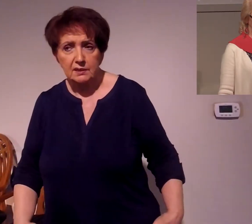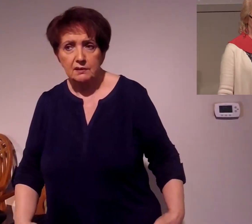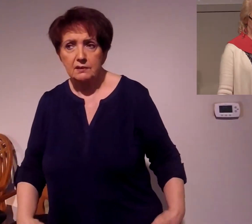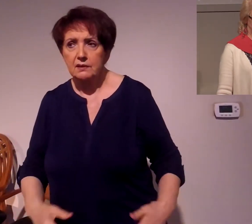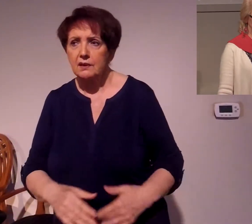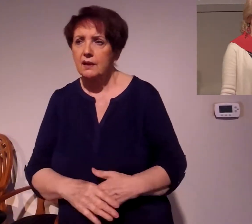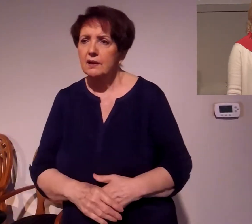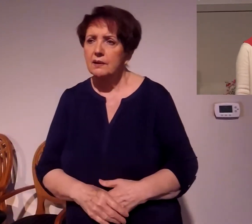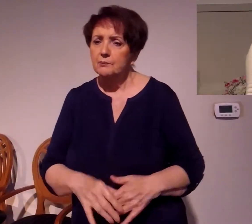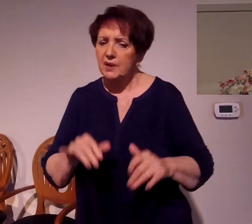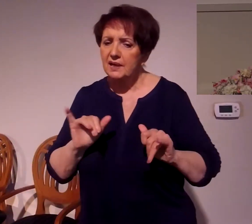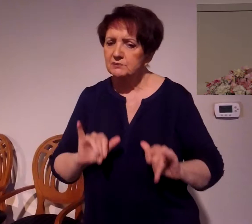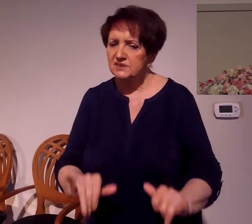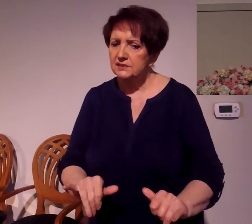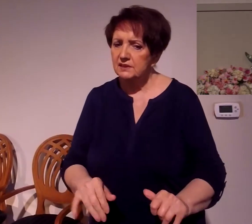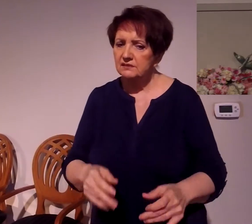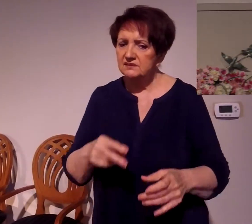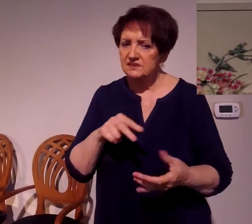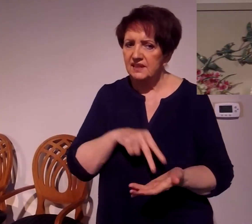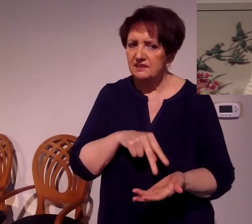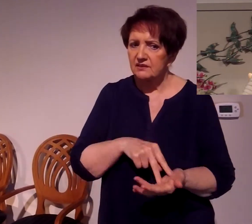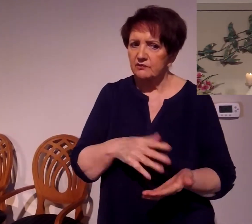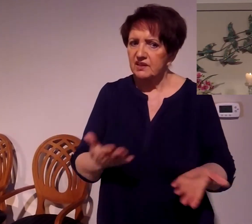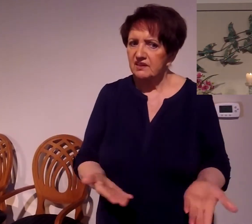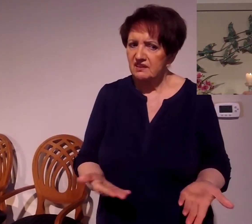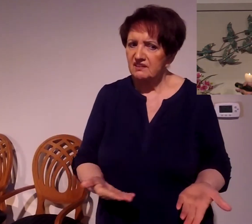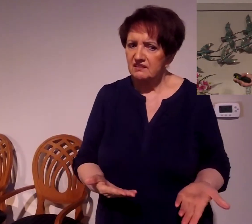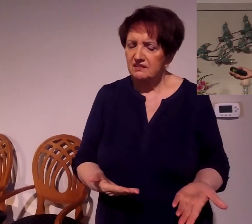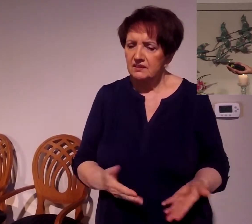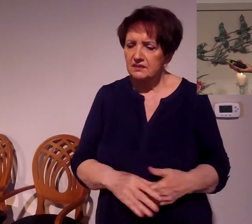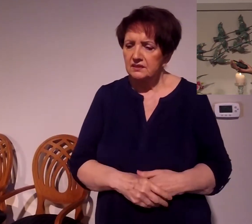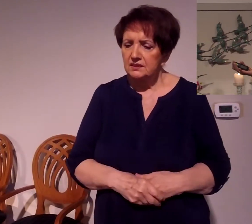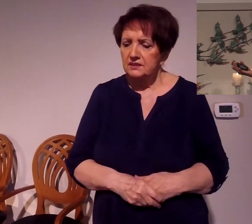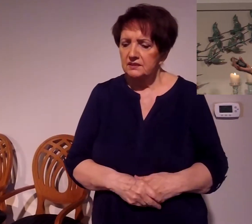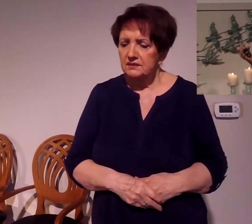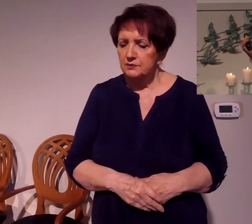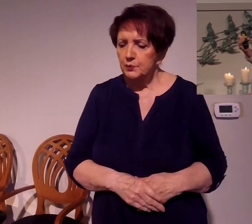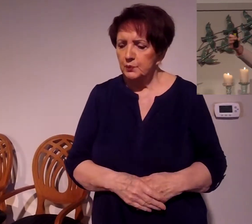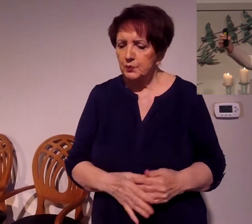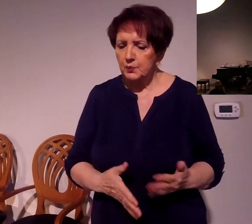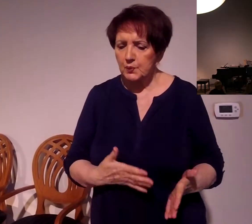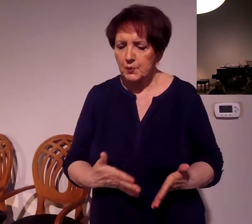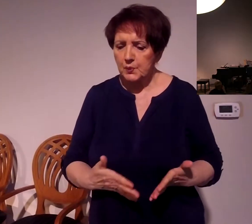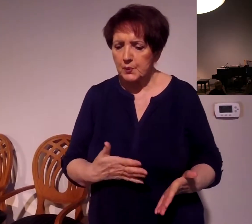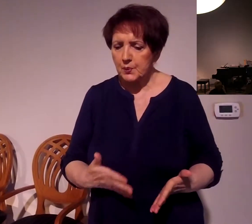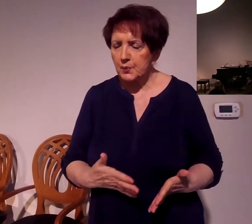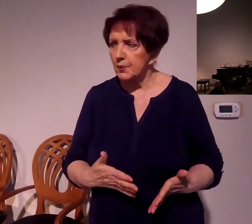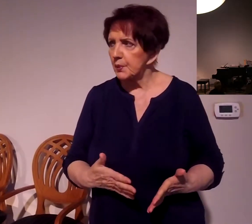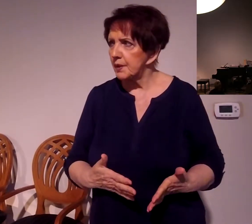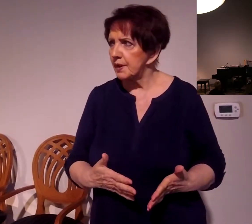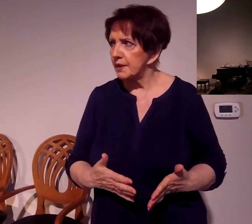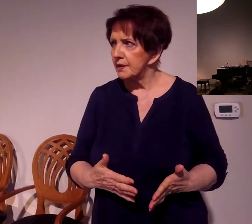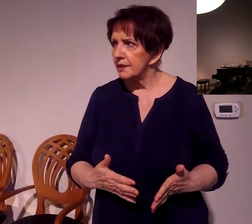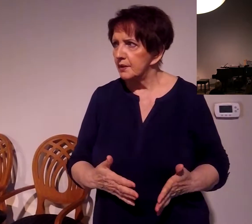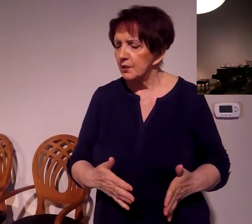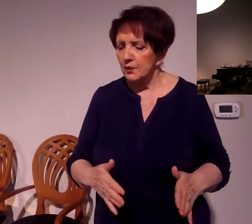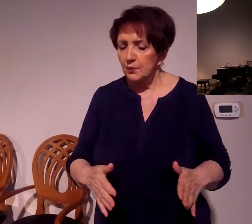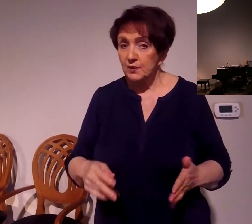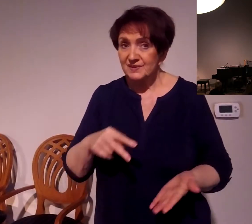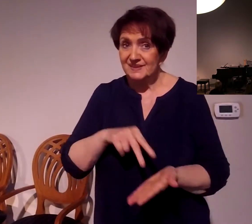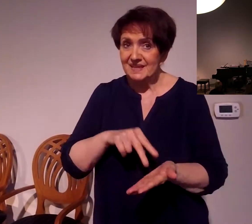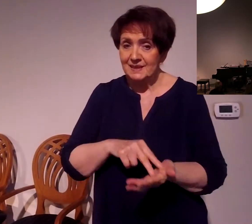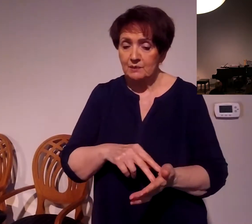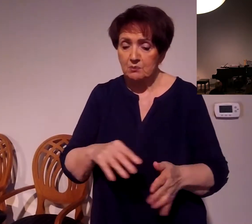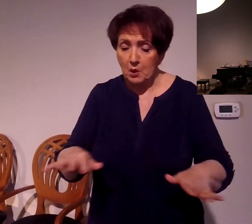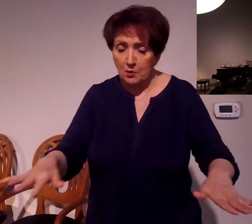But I'm still standing over here, right? And I'm standing over here, when in fact we're standing in both places at the